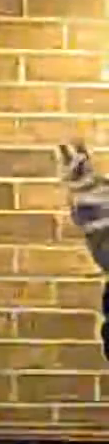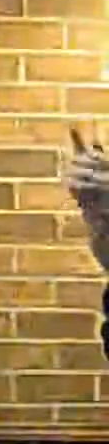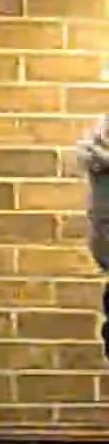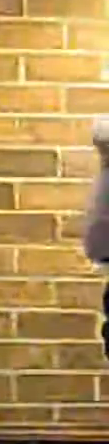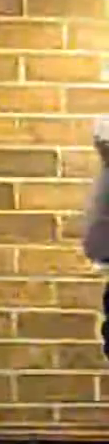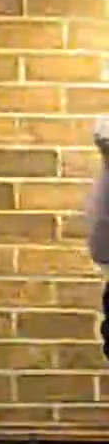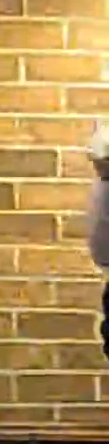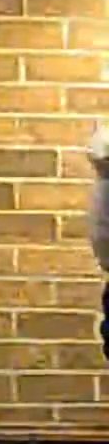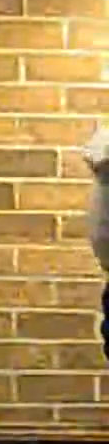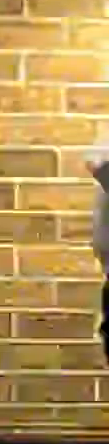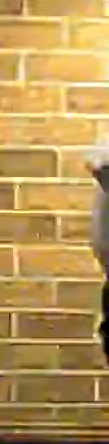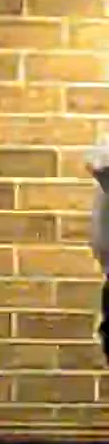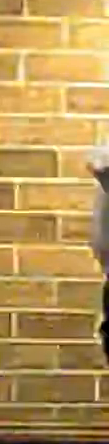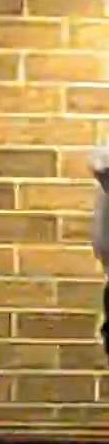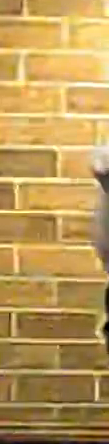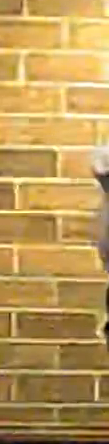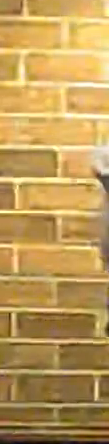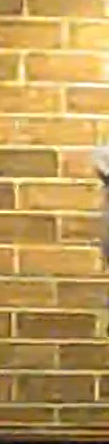that,